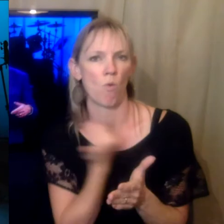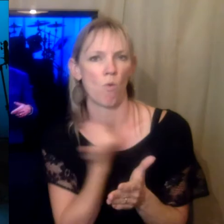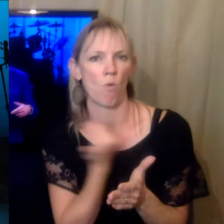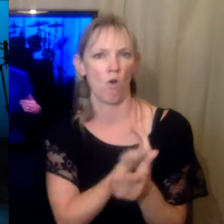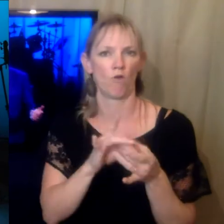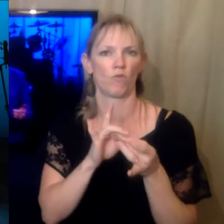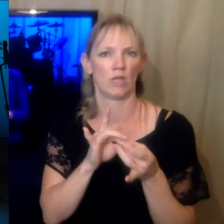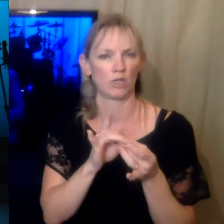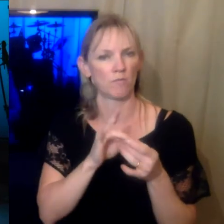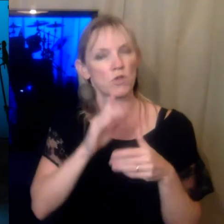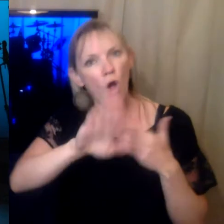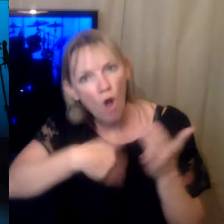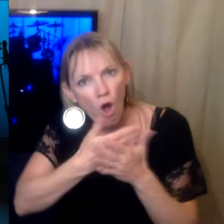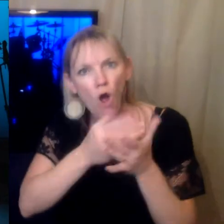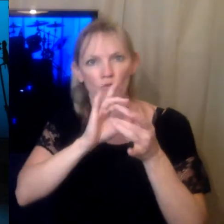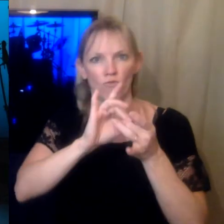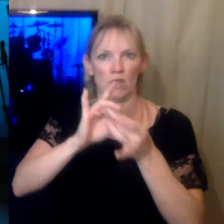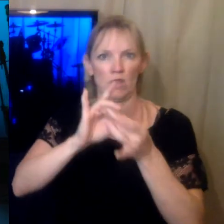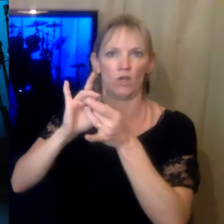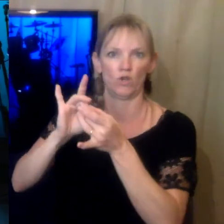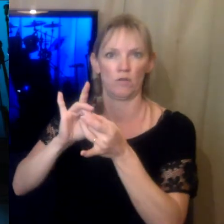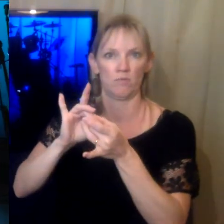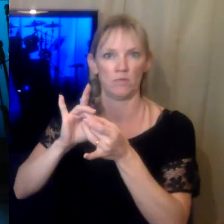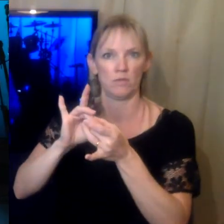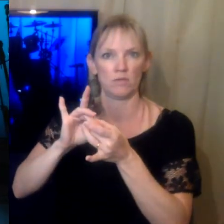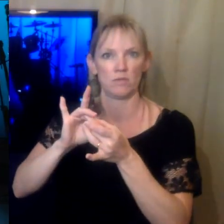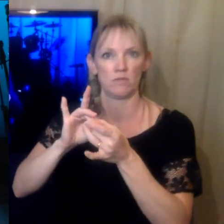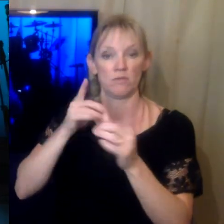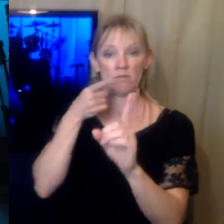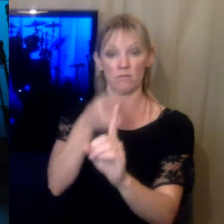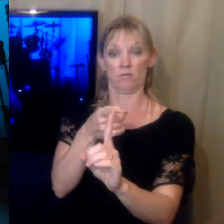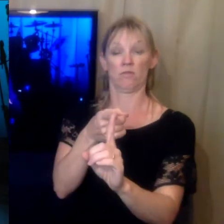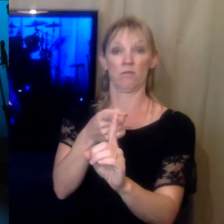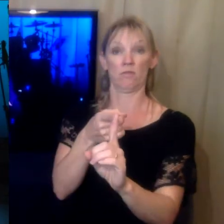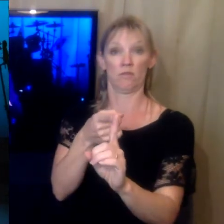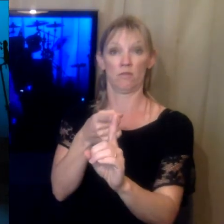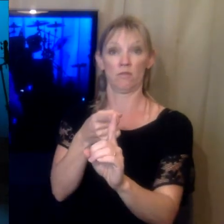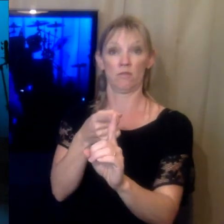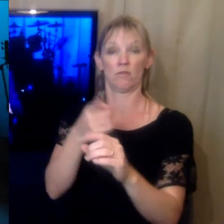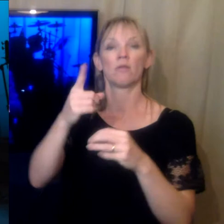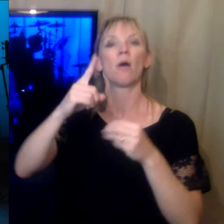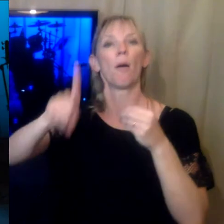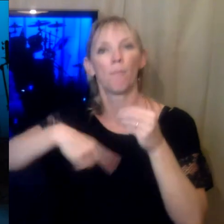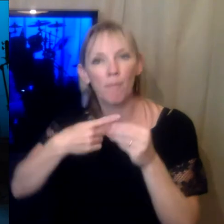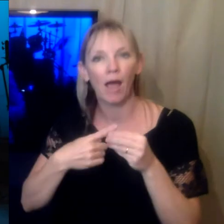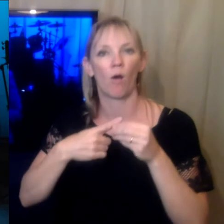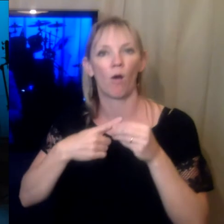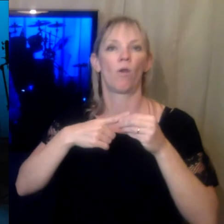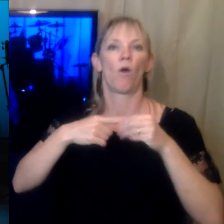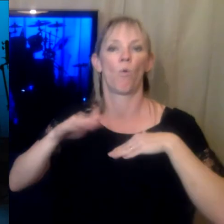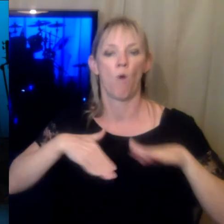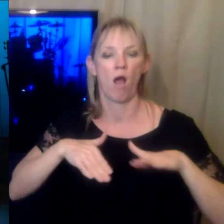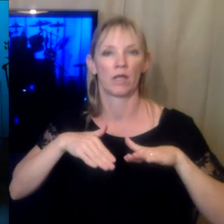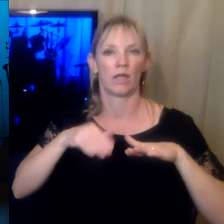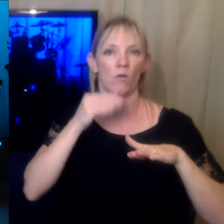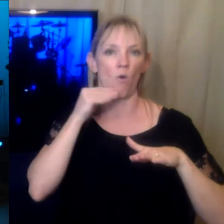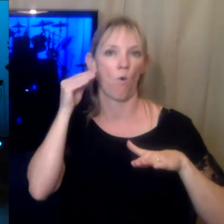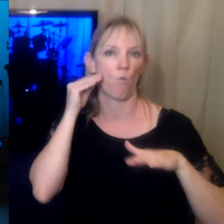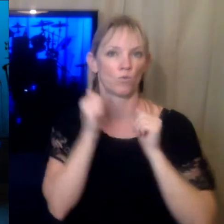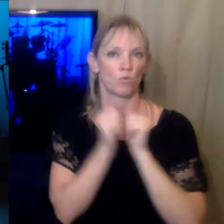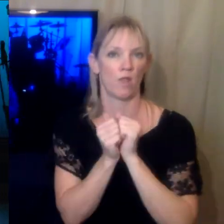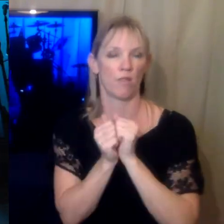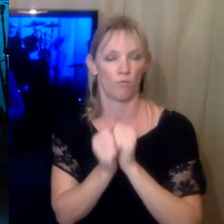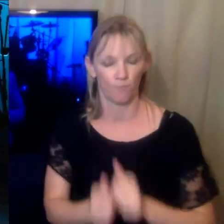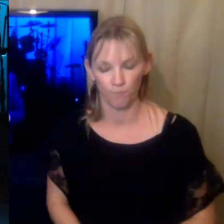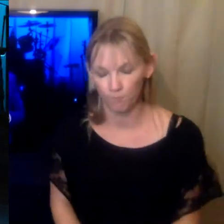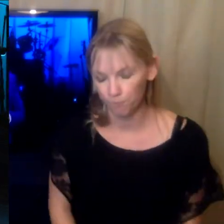indeed, I'm clear that all relationships are about walking each other home. Walking each other home. Now,